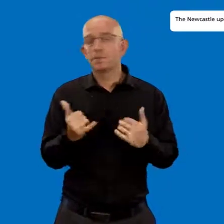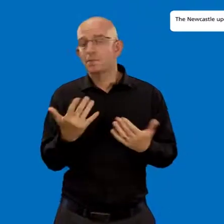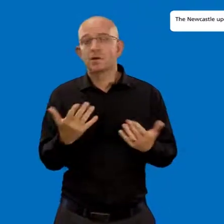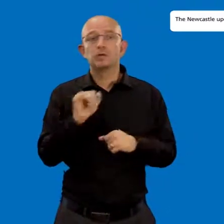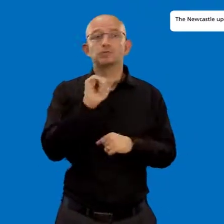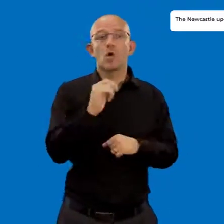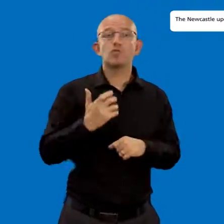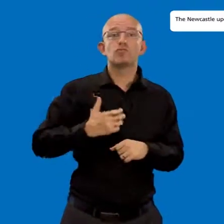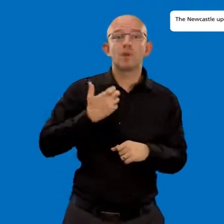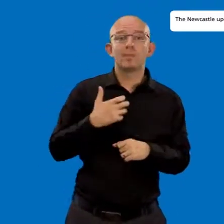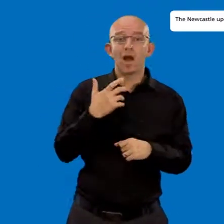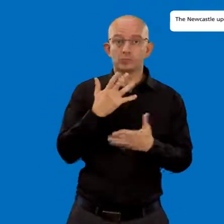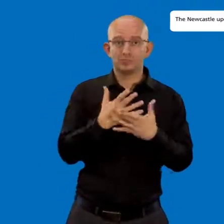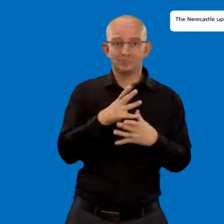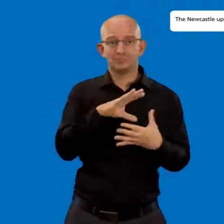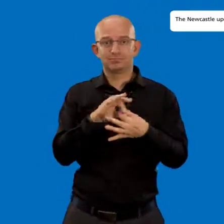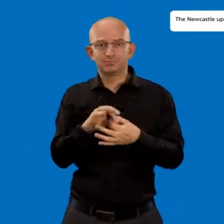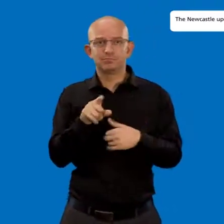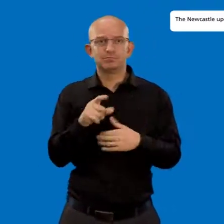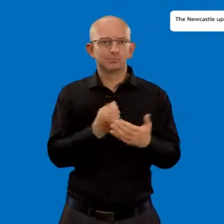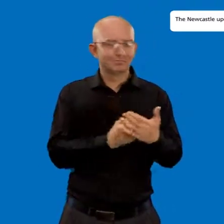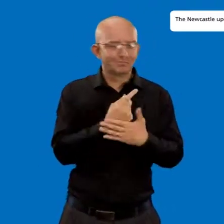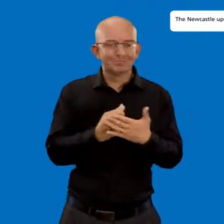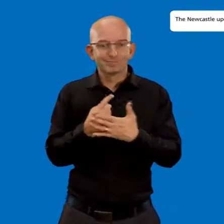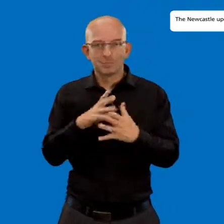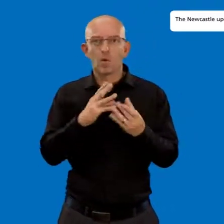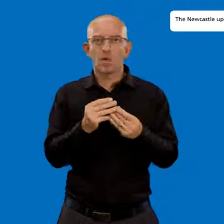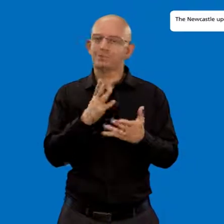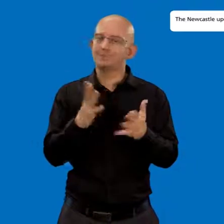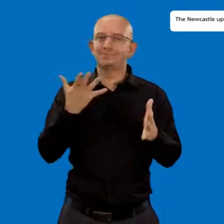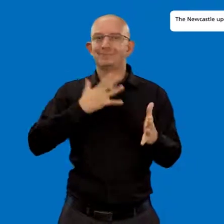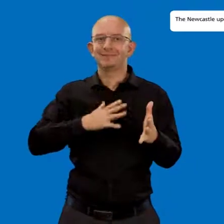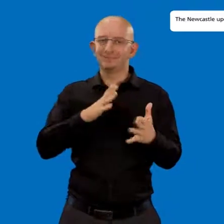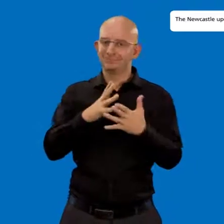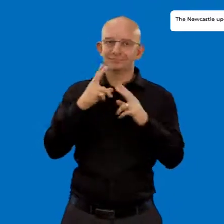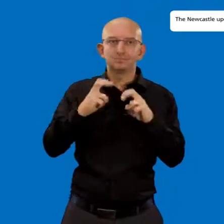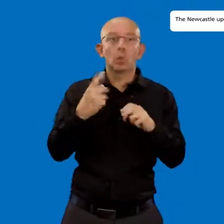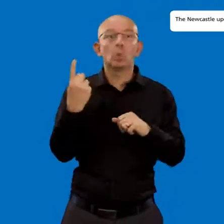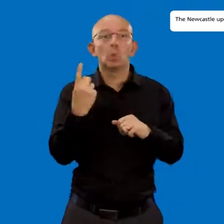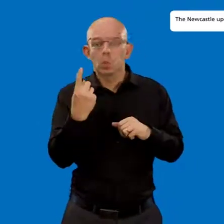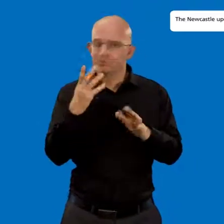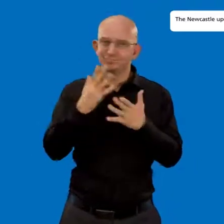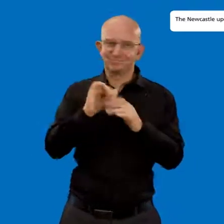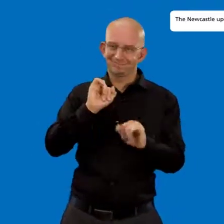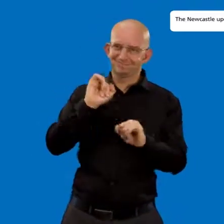Your complaint involves events requiring investigation by a professional disciplinary